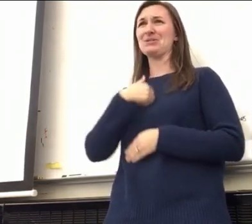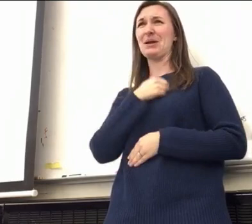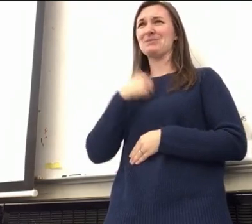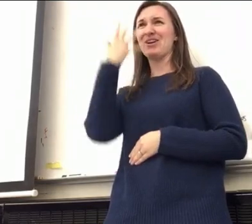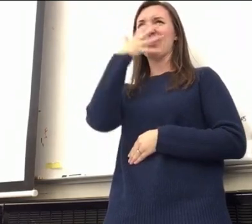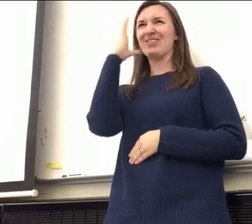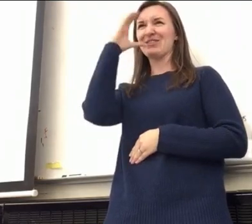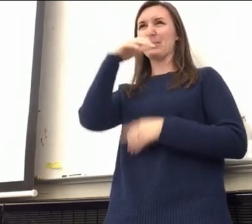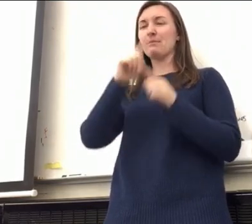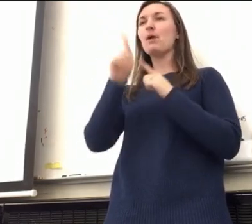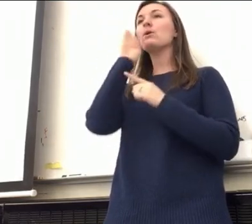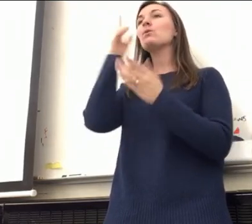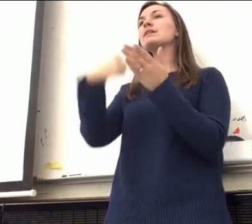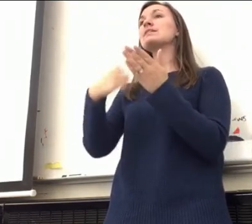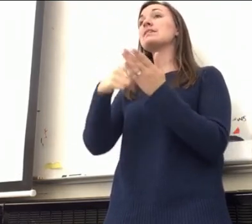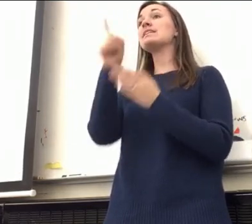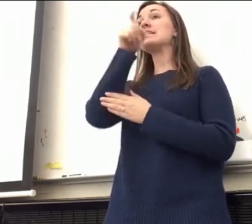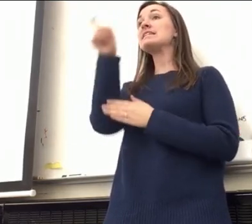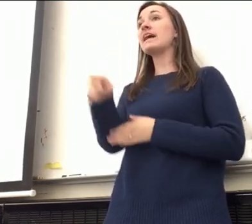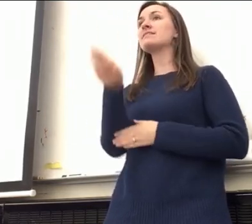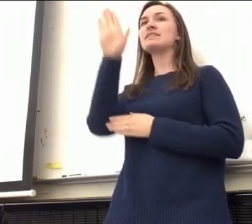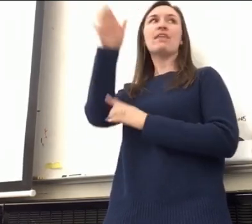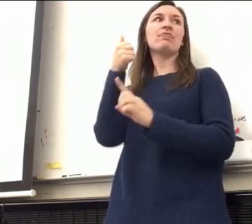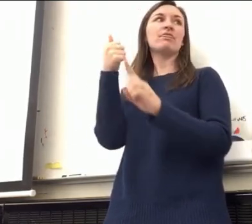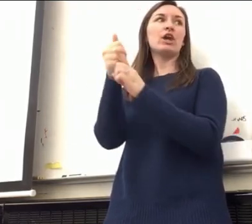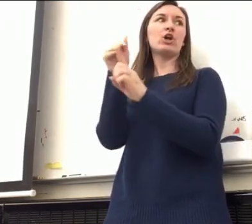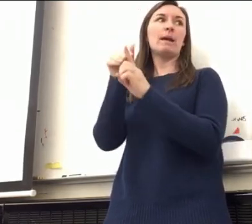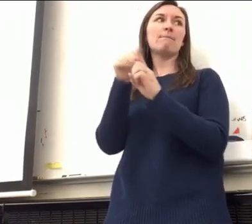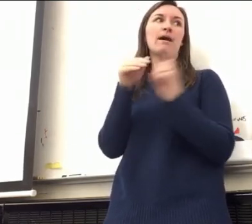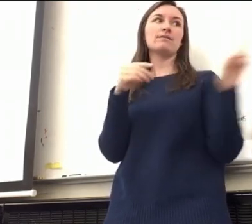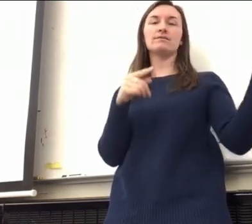about Texas and its impact.